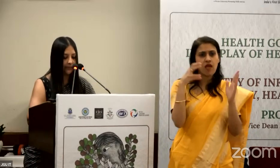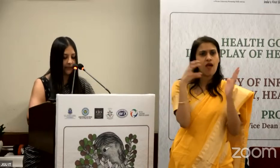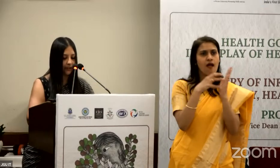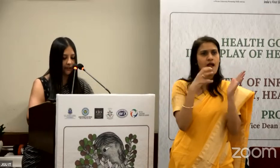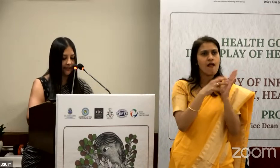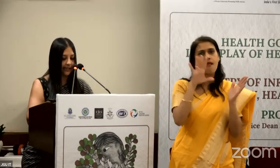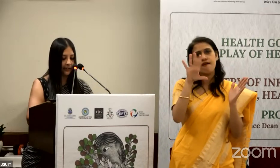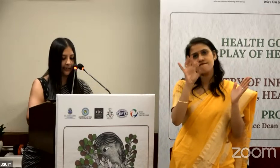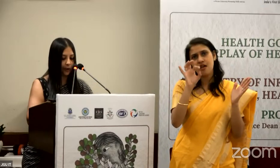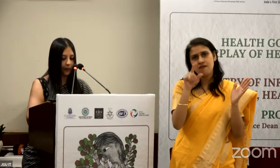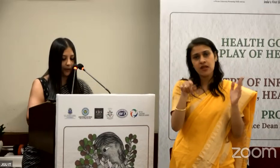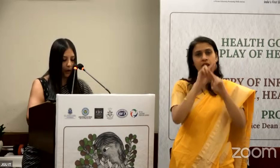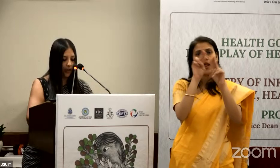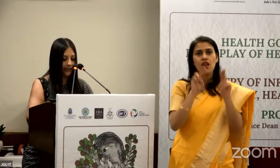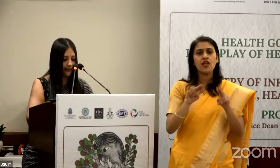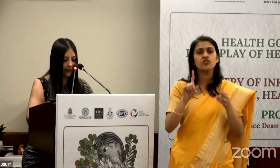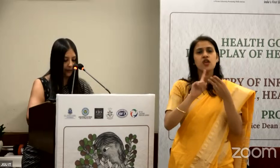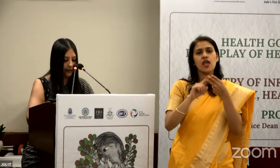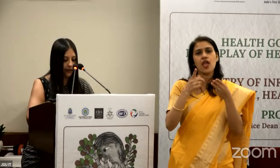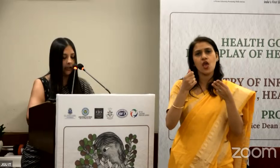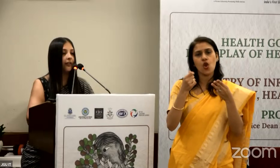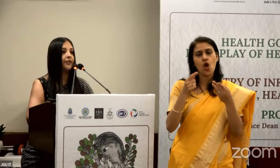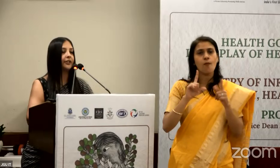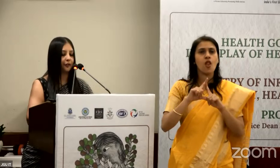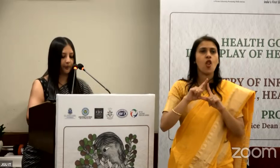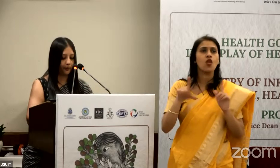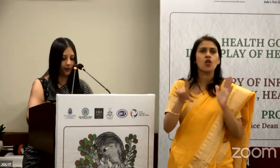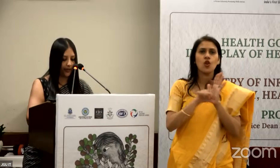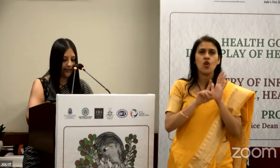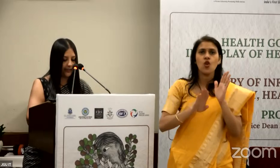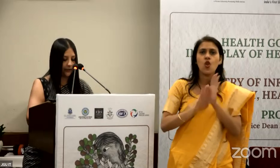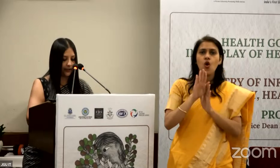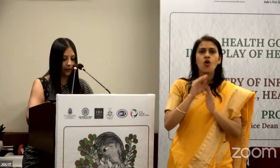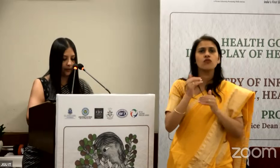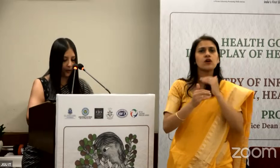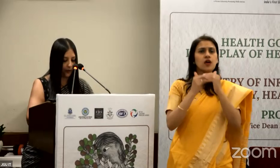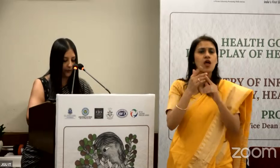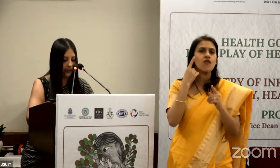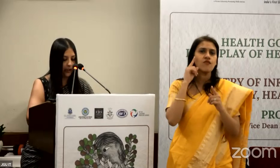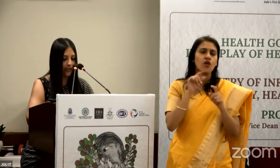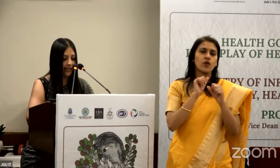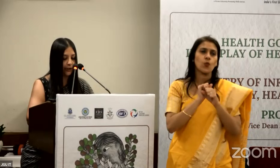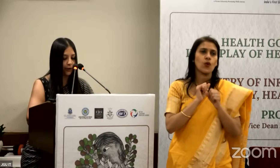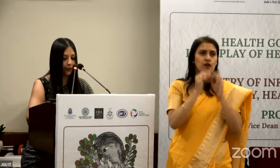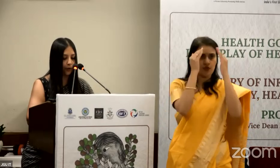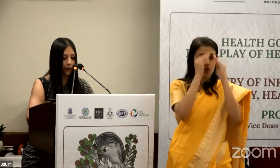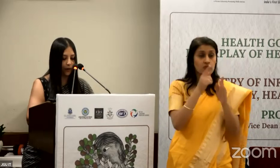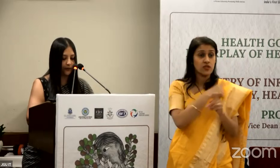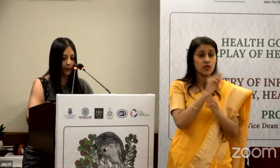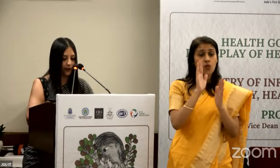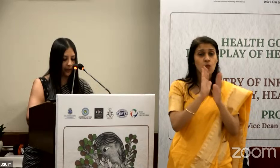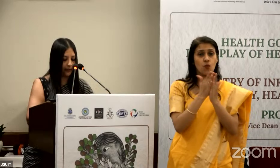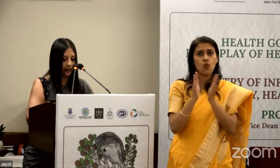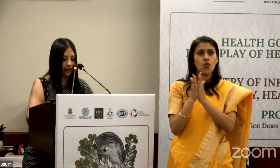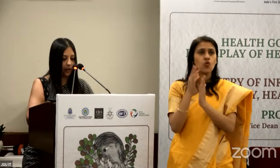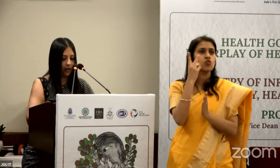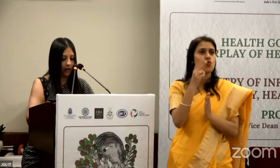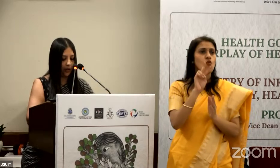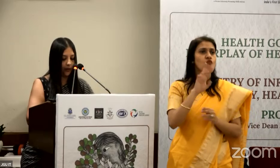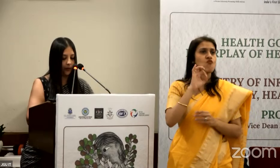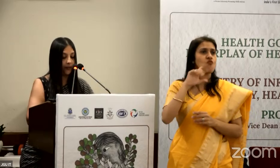on aspects of international economic law and development, ranging from human rights to economic law. She has 2 book volumes